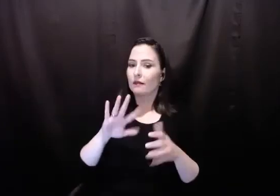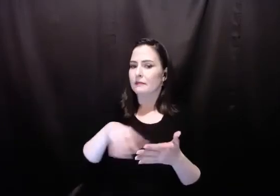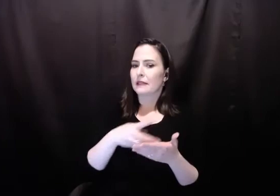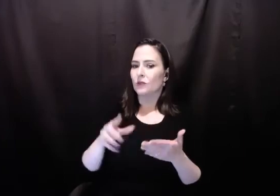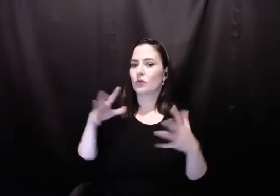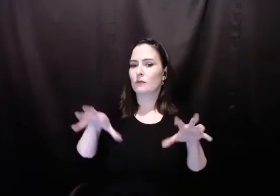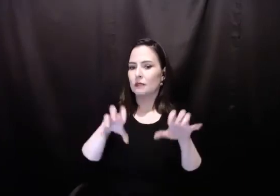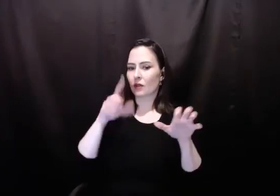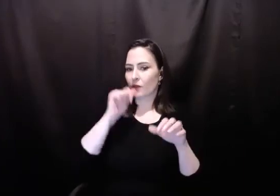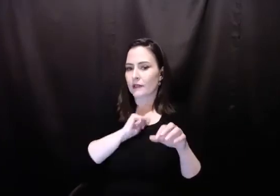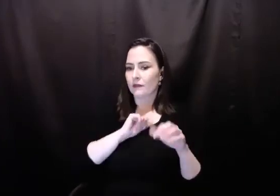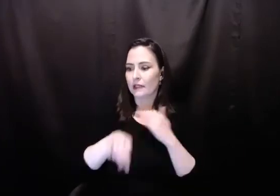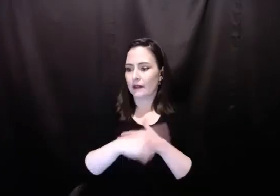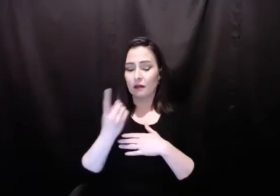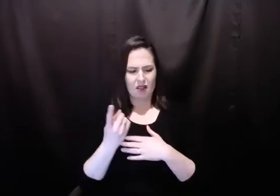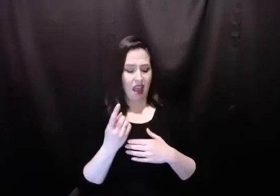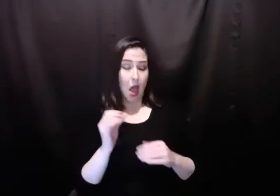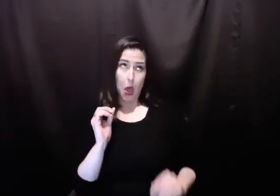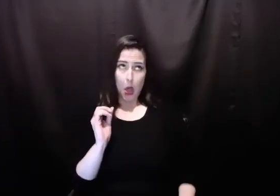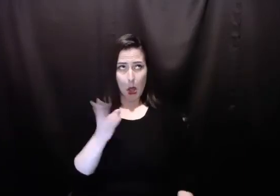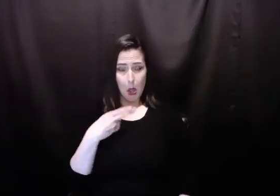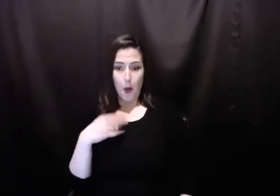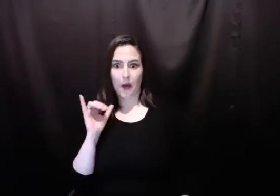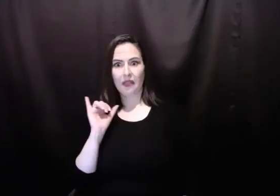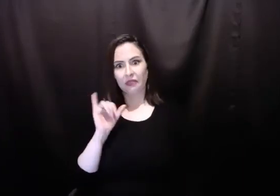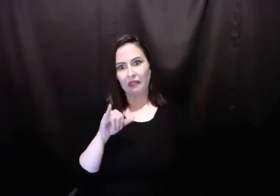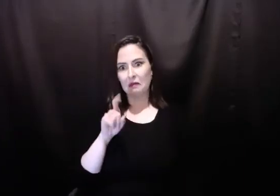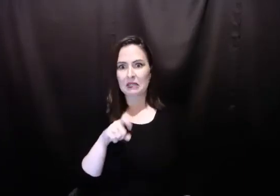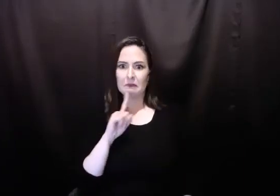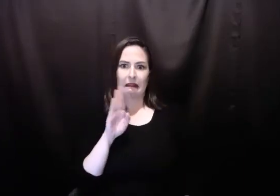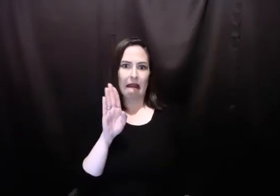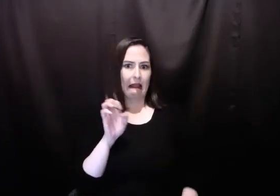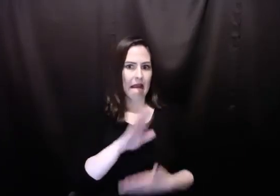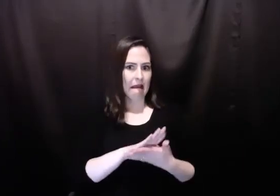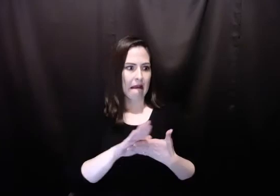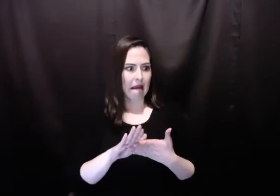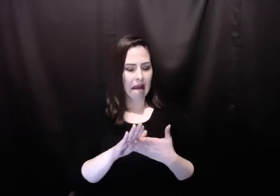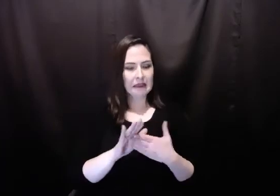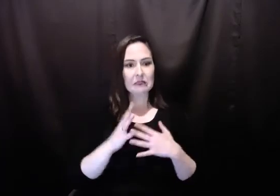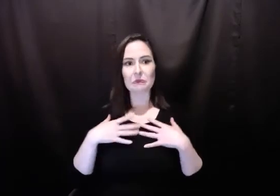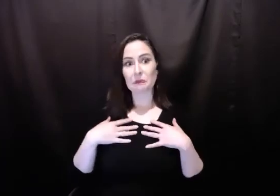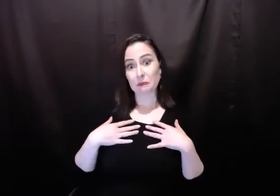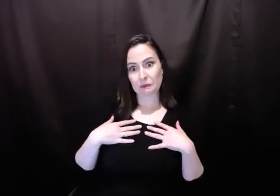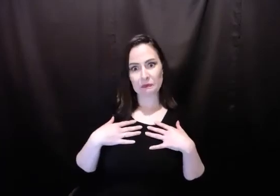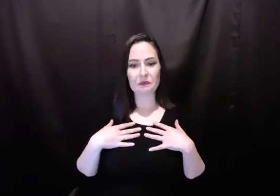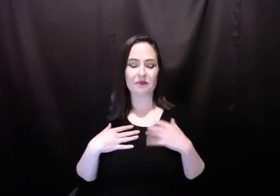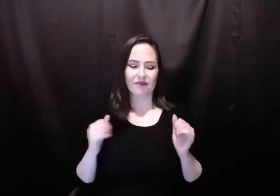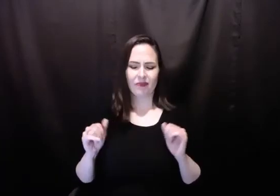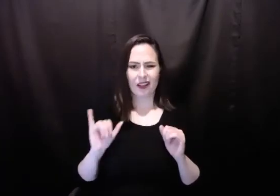that must be nice." Like, what? Why would you do that? That's so self-absorbed or something. I'm telling